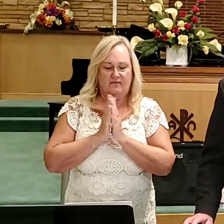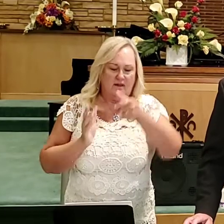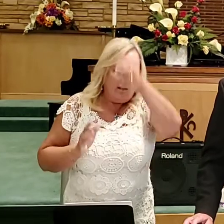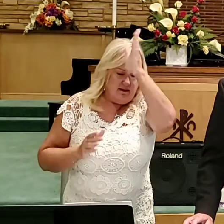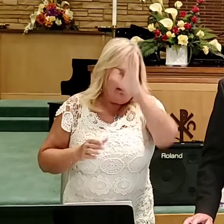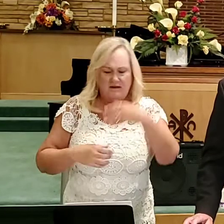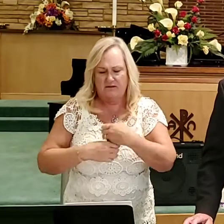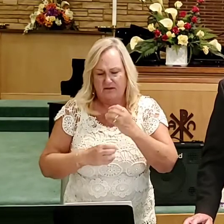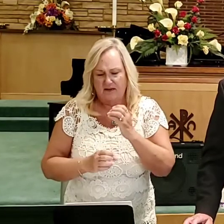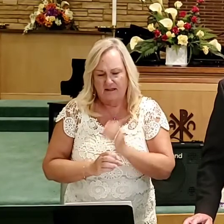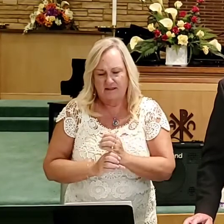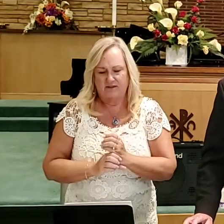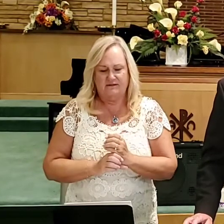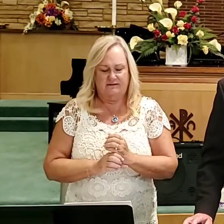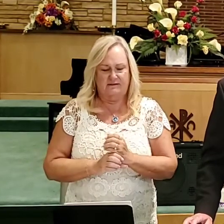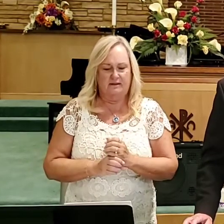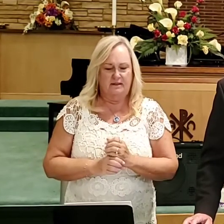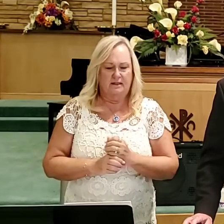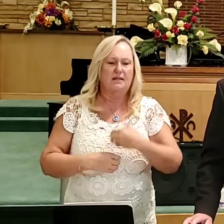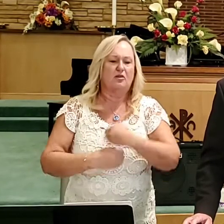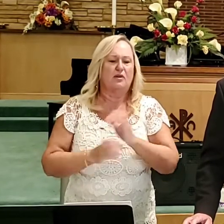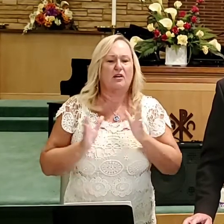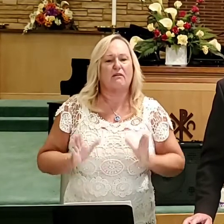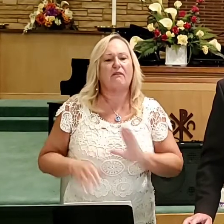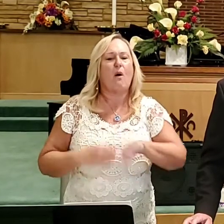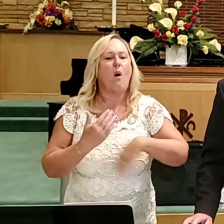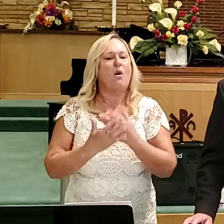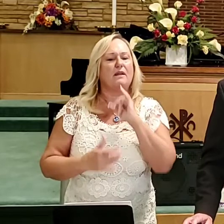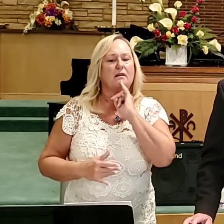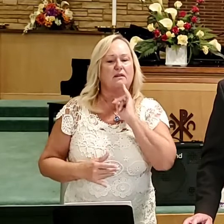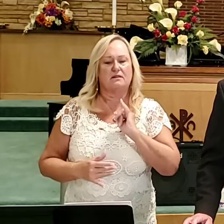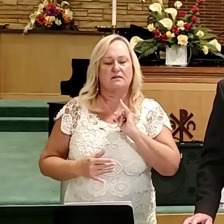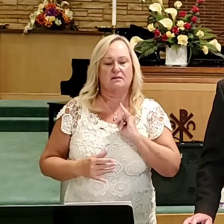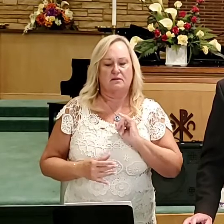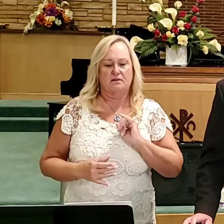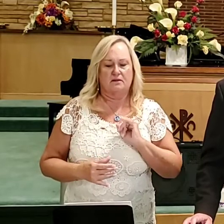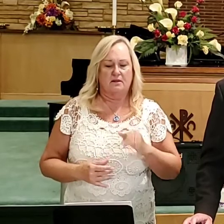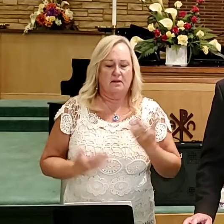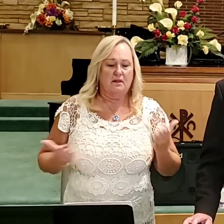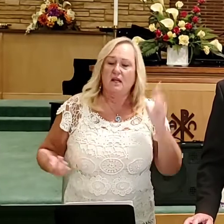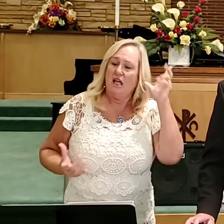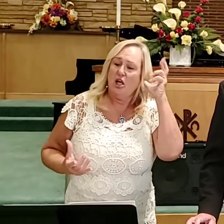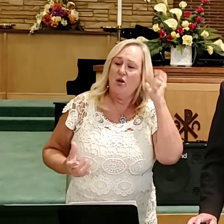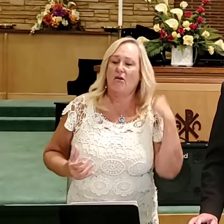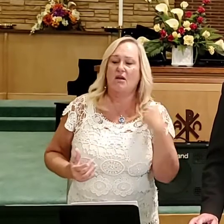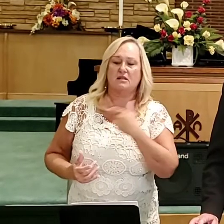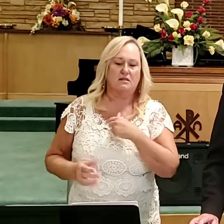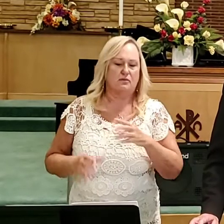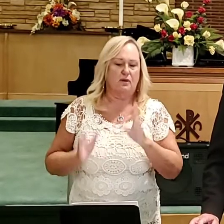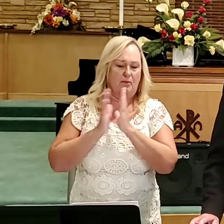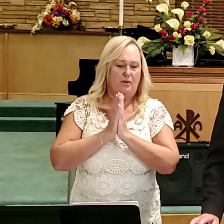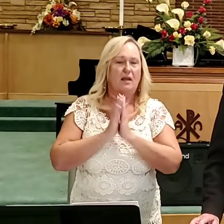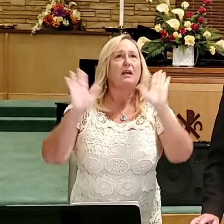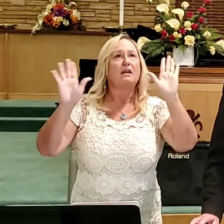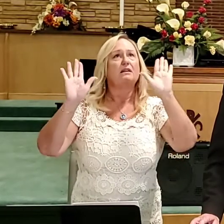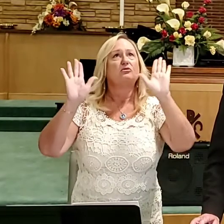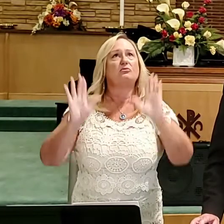God of creation and creator of all that is, hear us as we praise